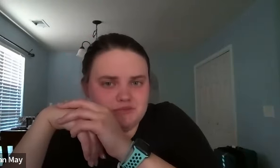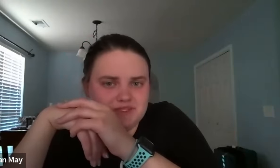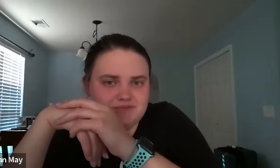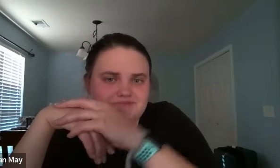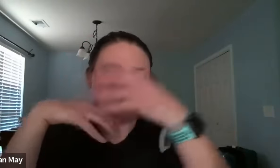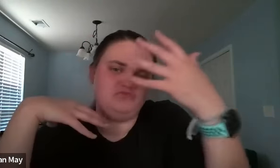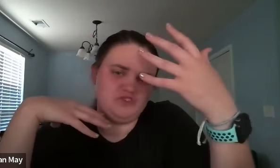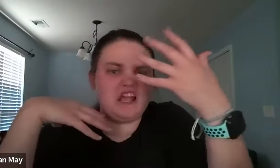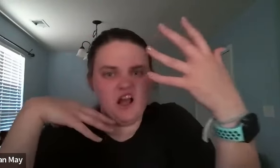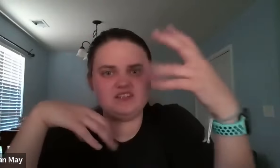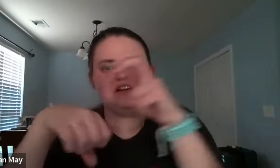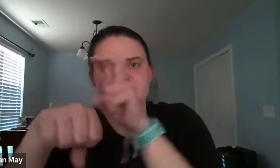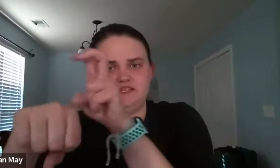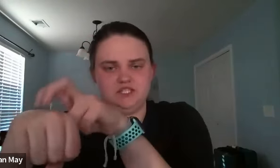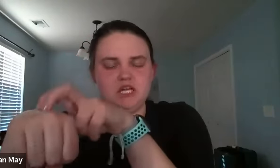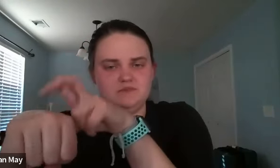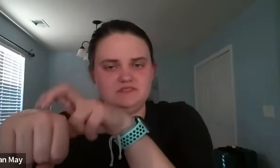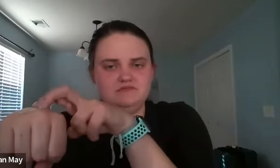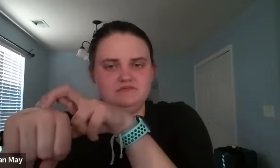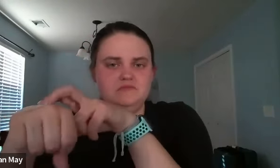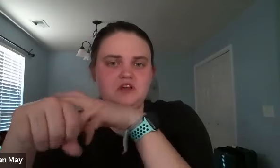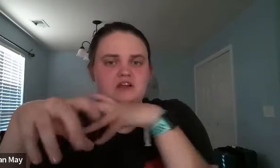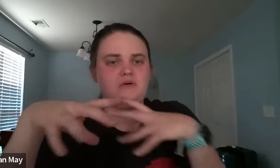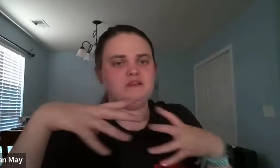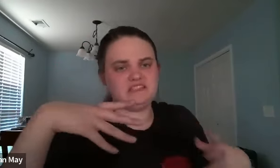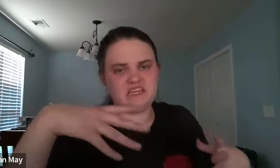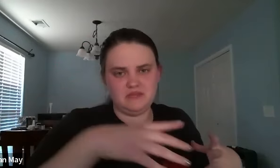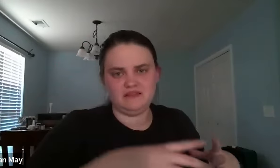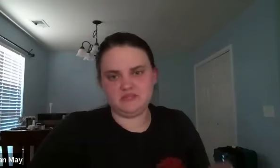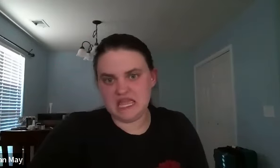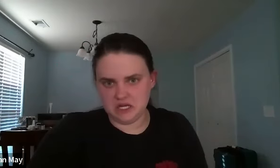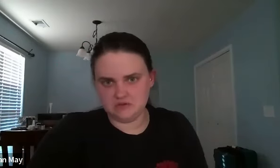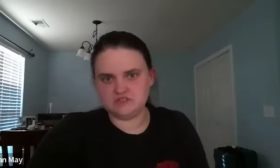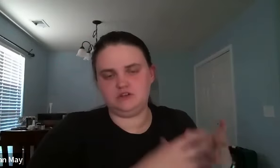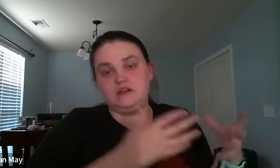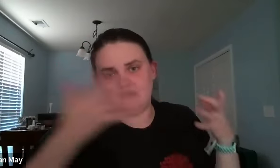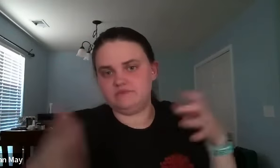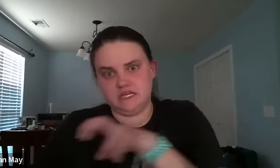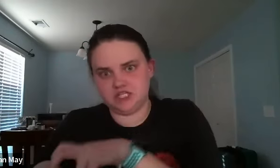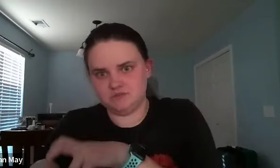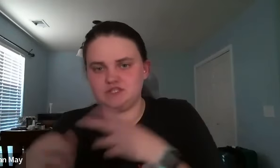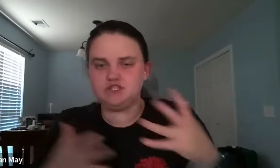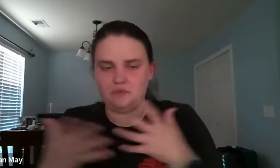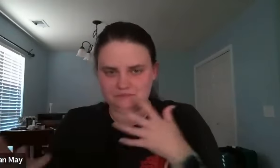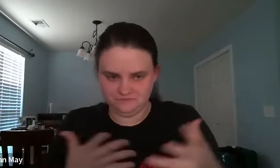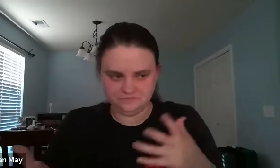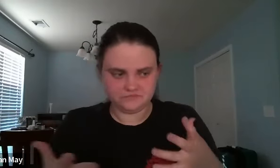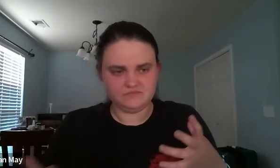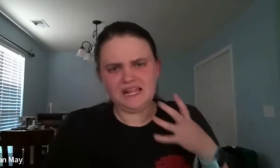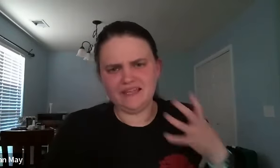chips, if you're saying hot dogs and then chips, you're not gonna always think immediately potatoes, like you're gonna think of potato chips. So,